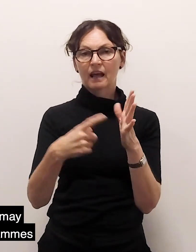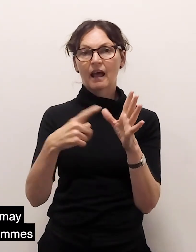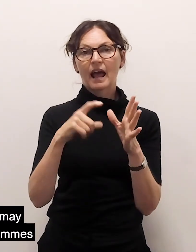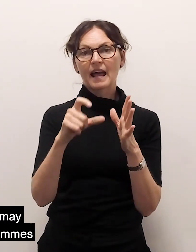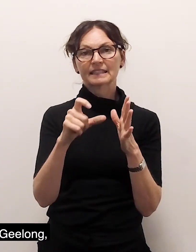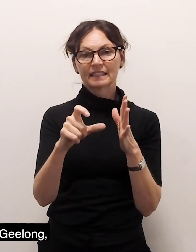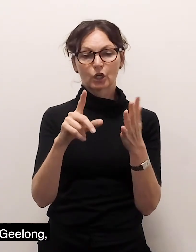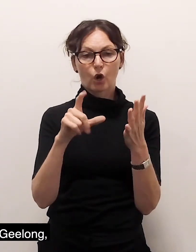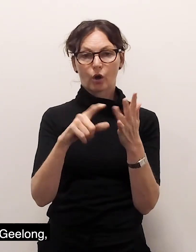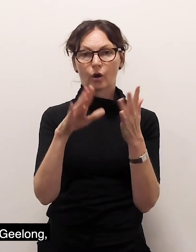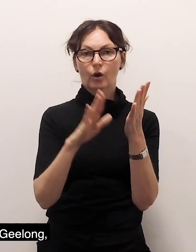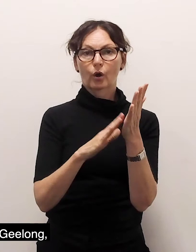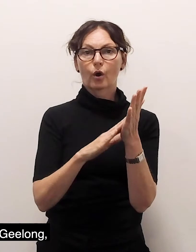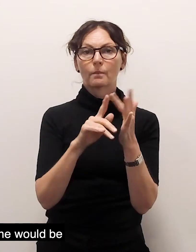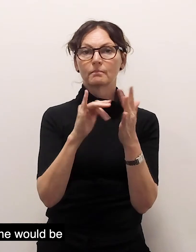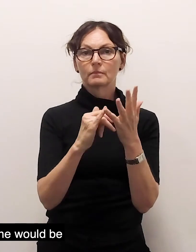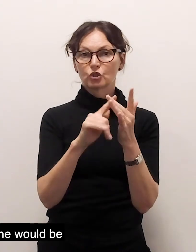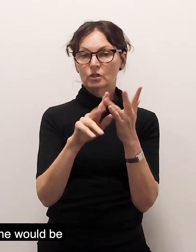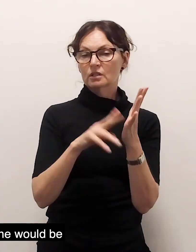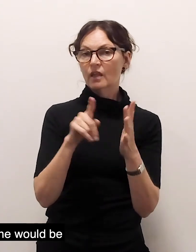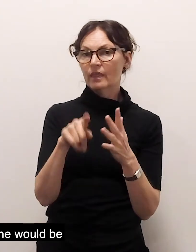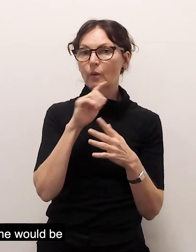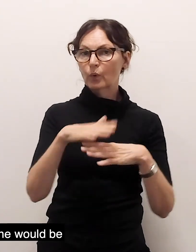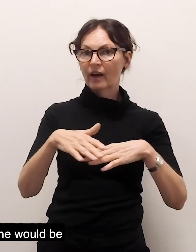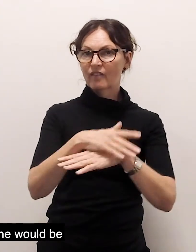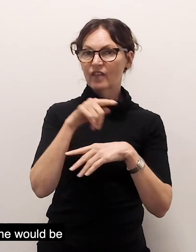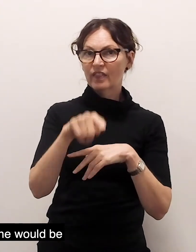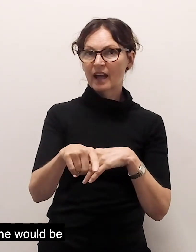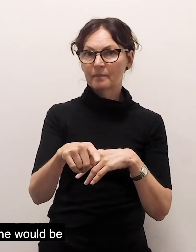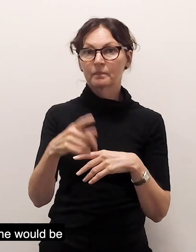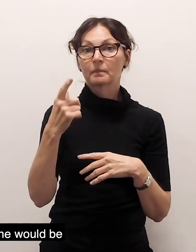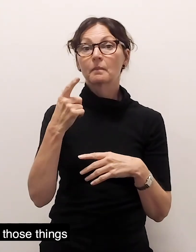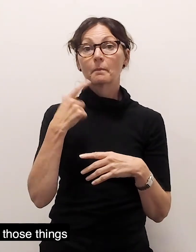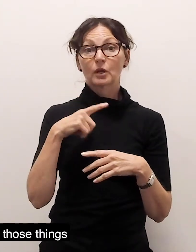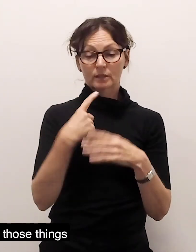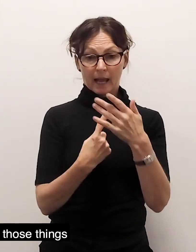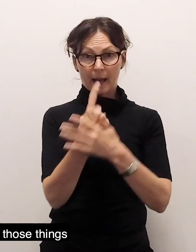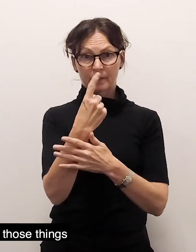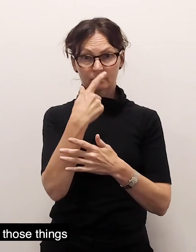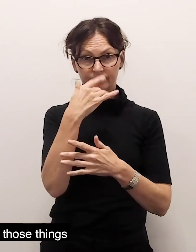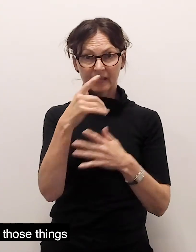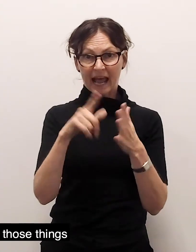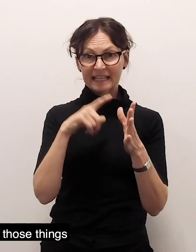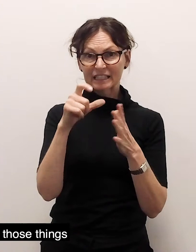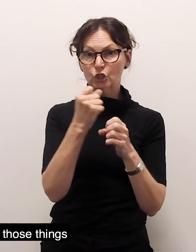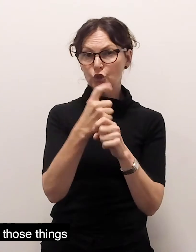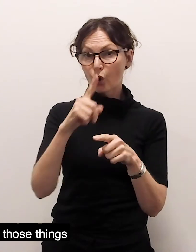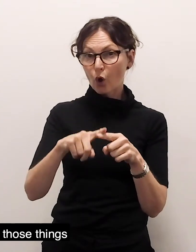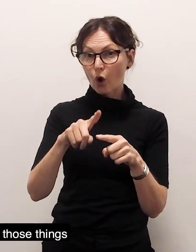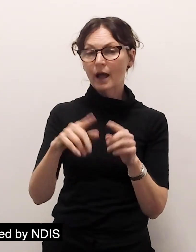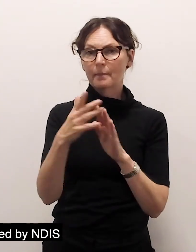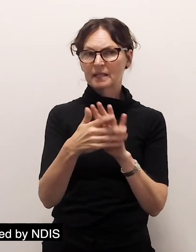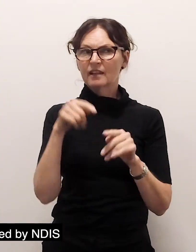programs, but because it was in Geelong, that's a Victorian city, so he would be covered under TAC for all those